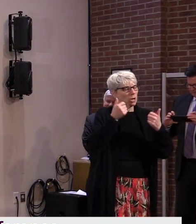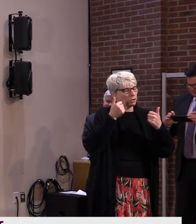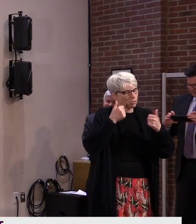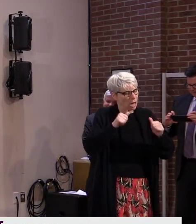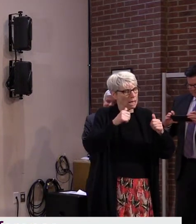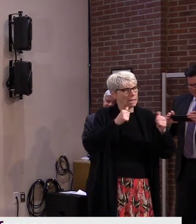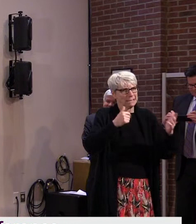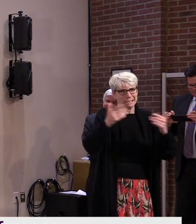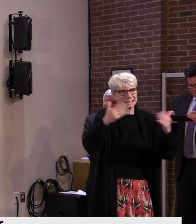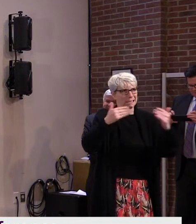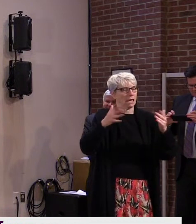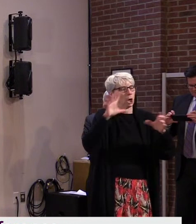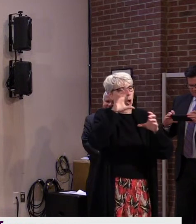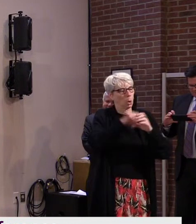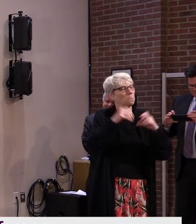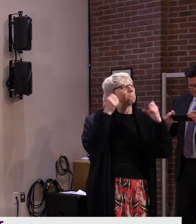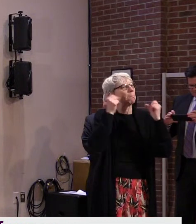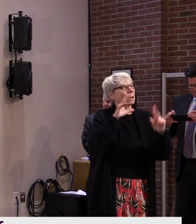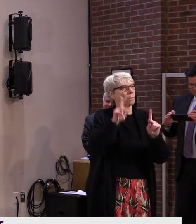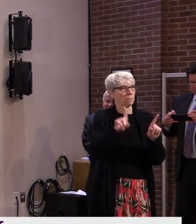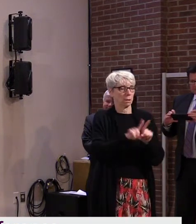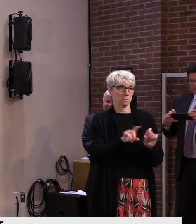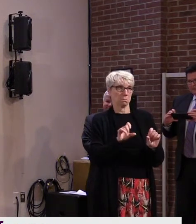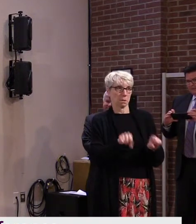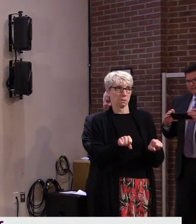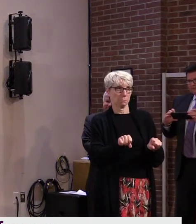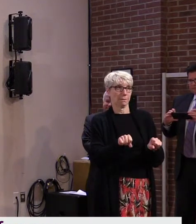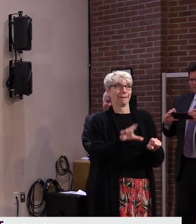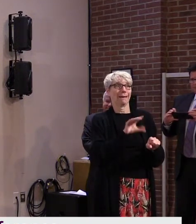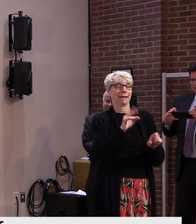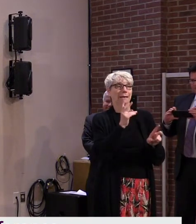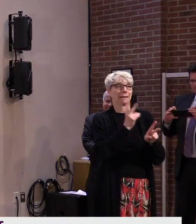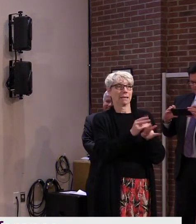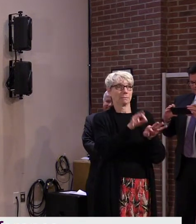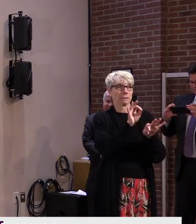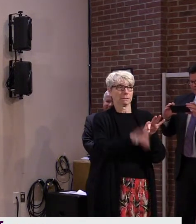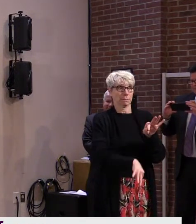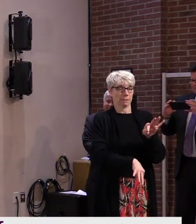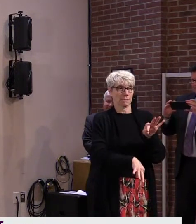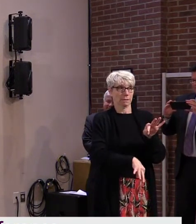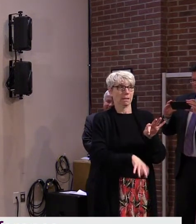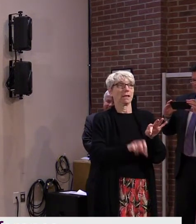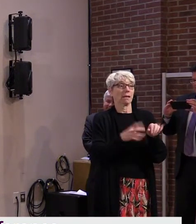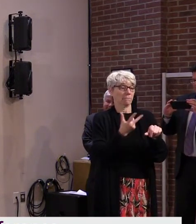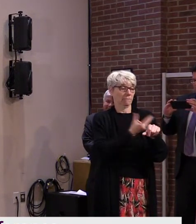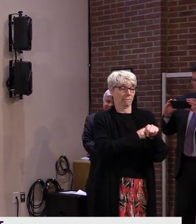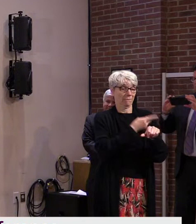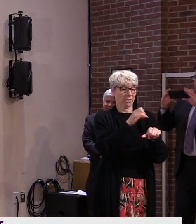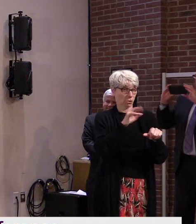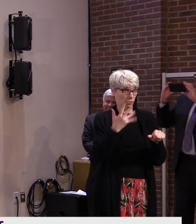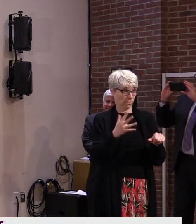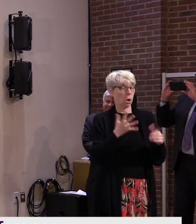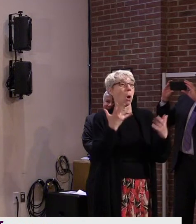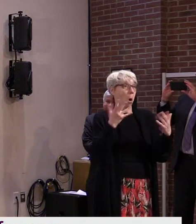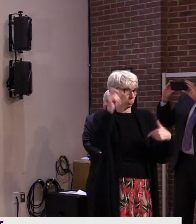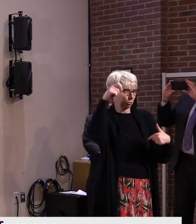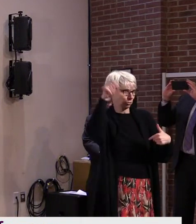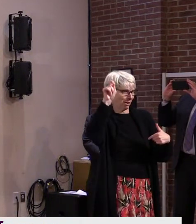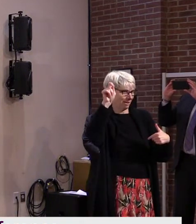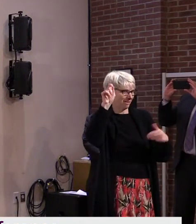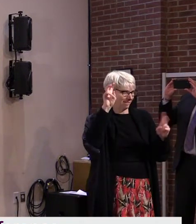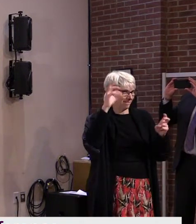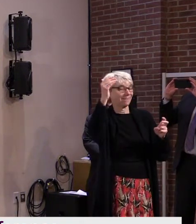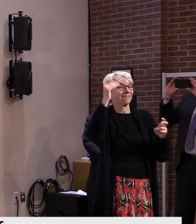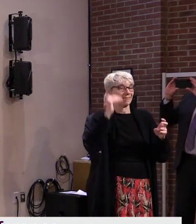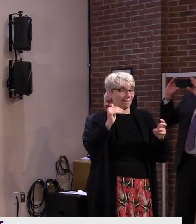possible and as simple as possible. If she got Pfizer, she's eligible for Pfizer. If it's been 6 months or